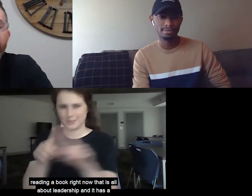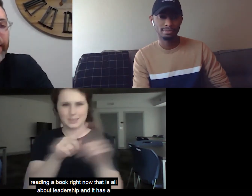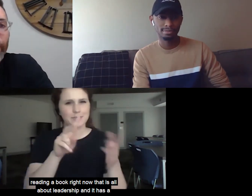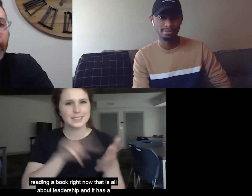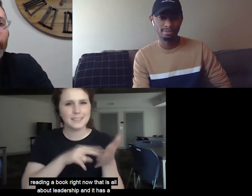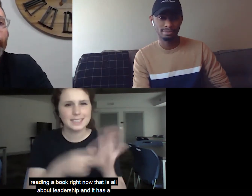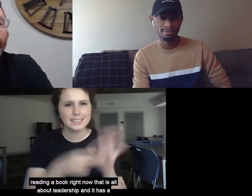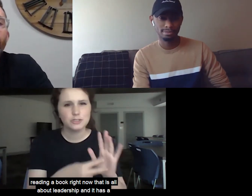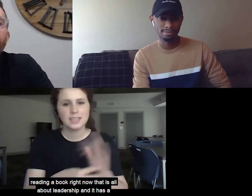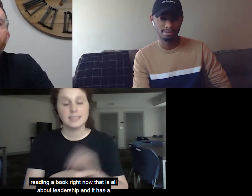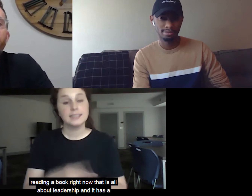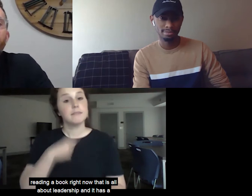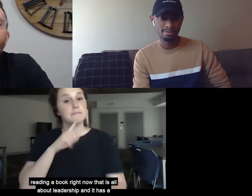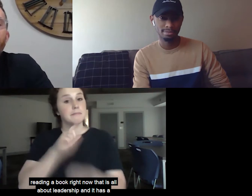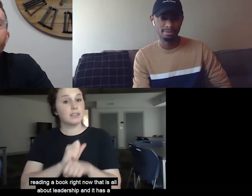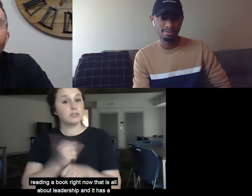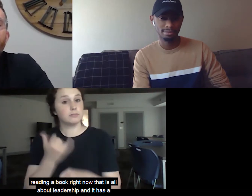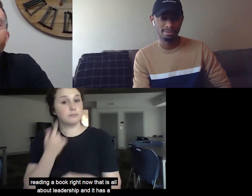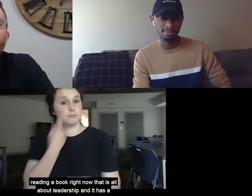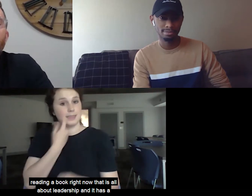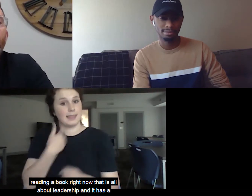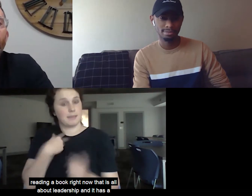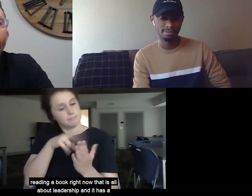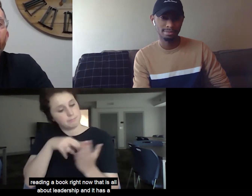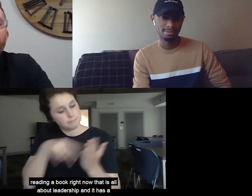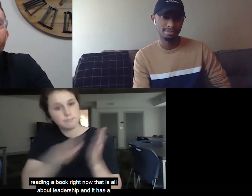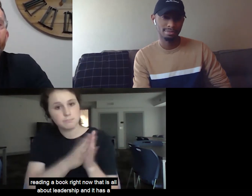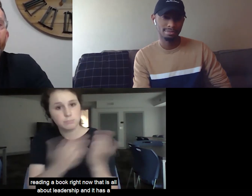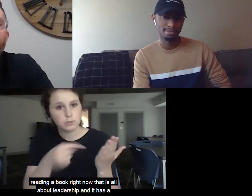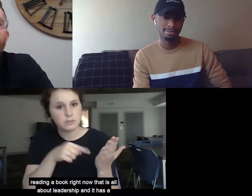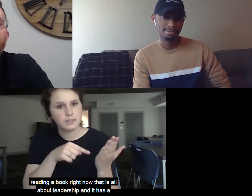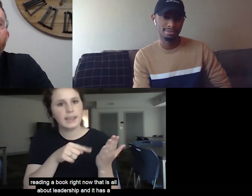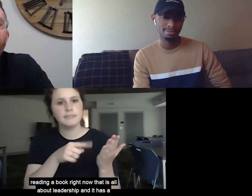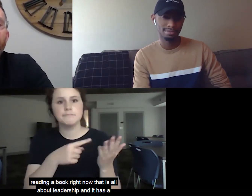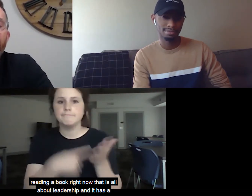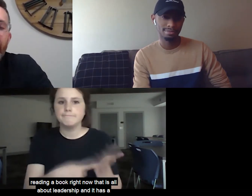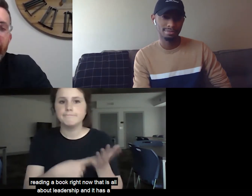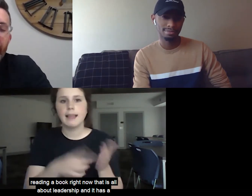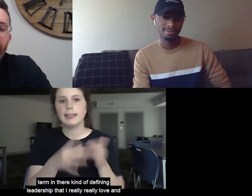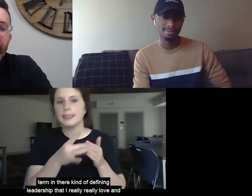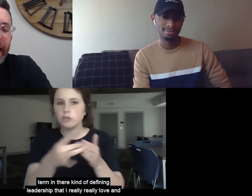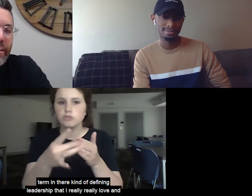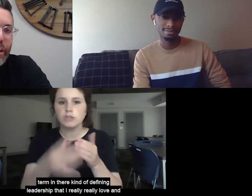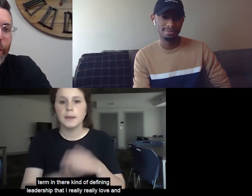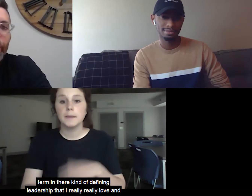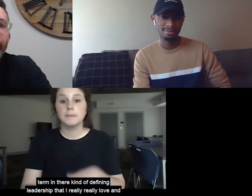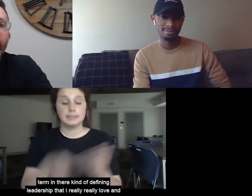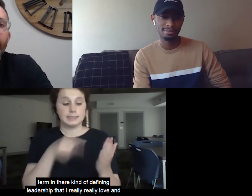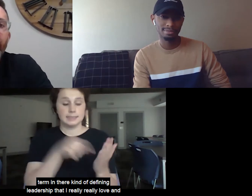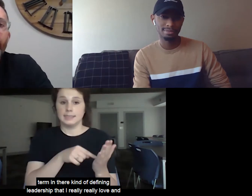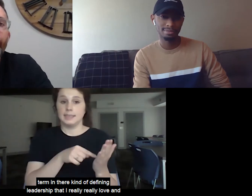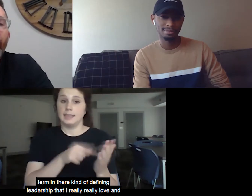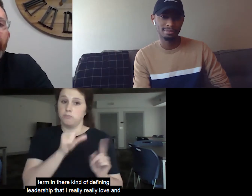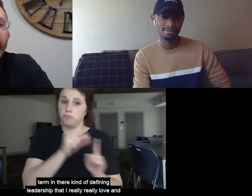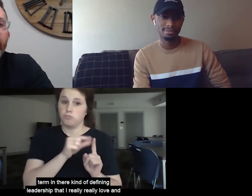actually reading a book right now that is all about leadership, and it has a term in there,